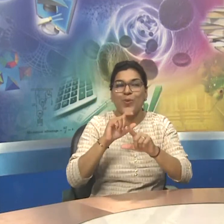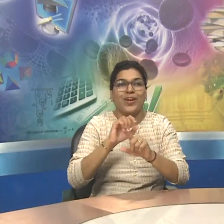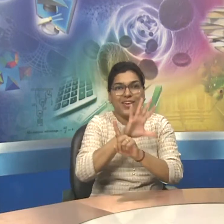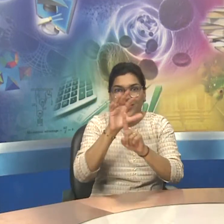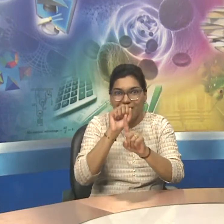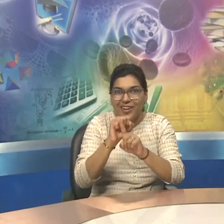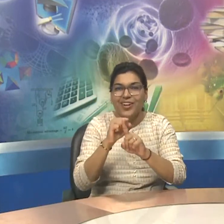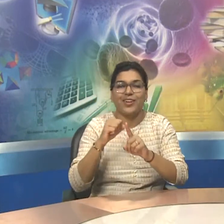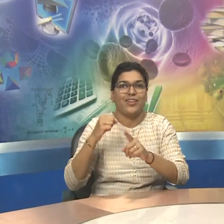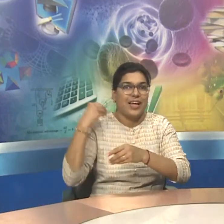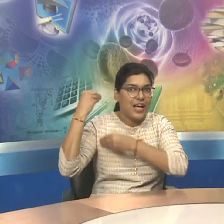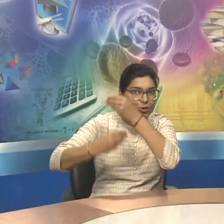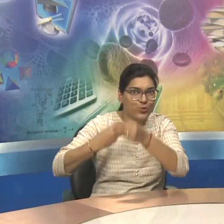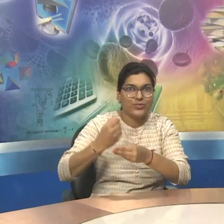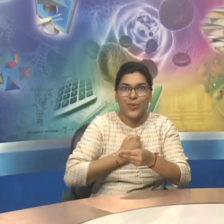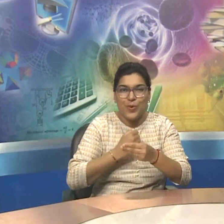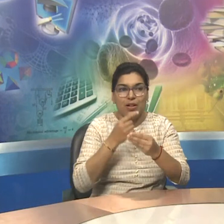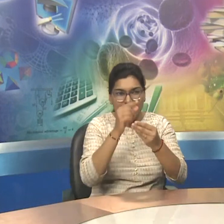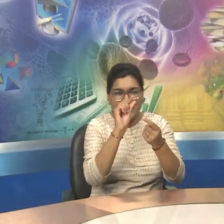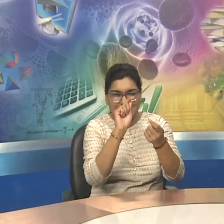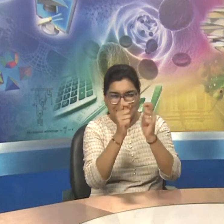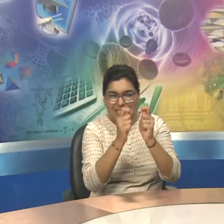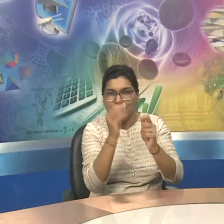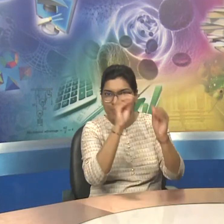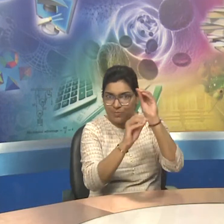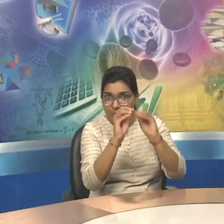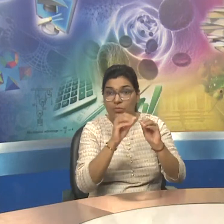of the all human being,